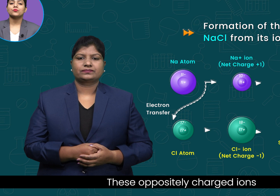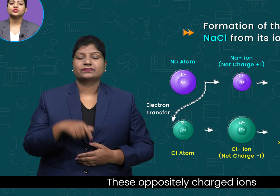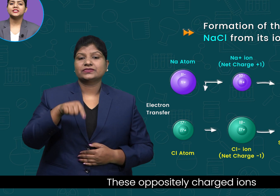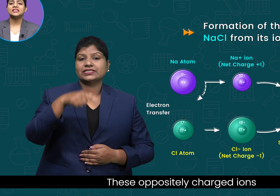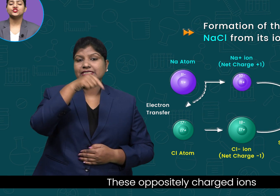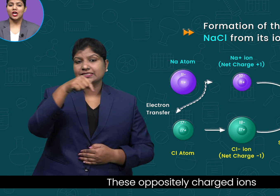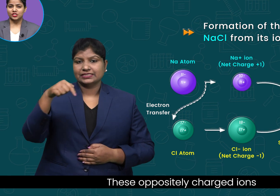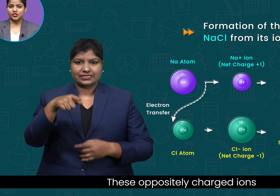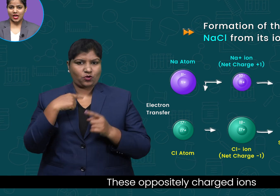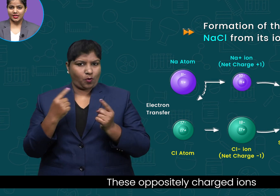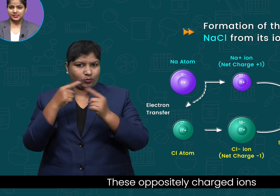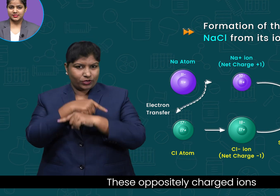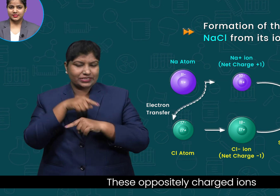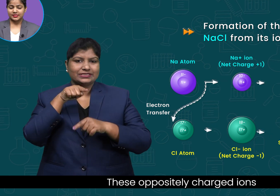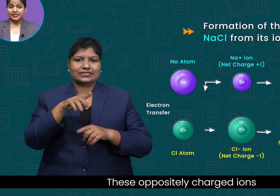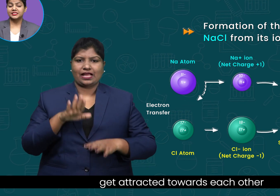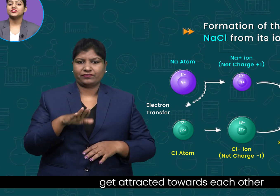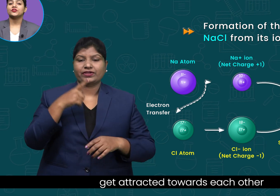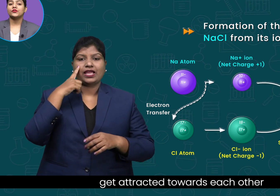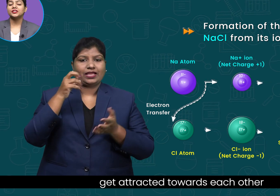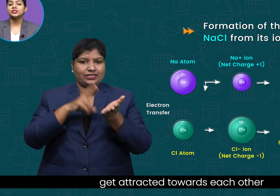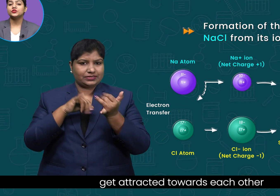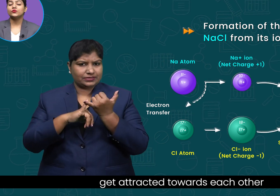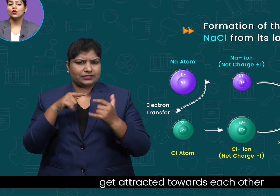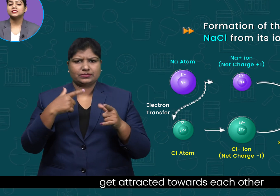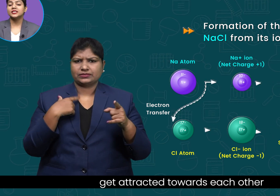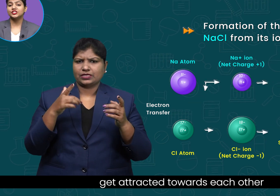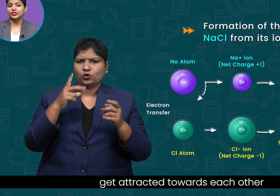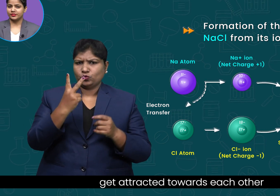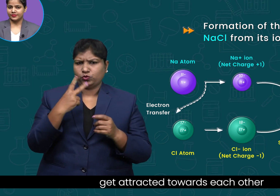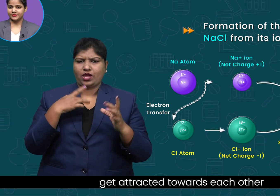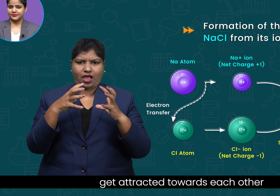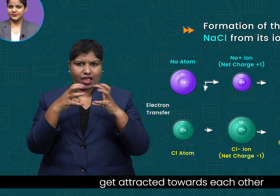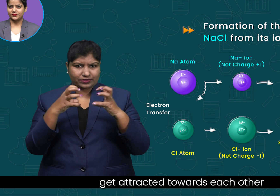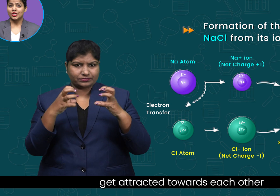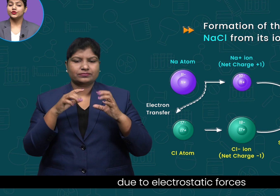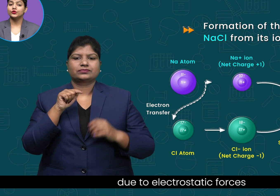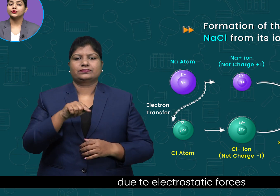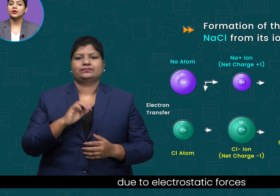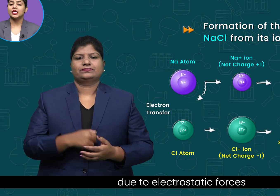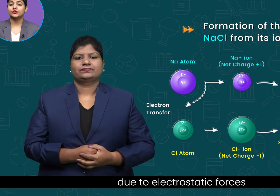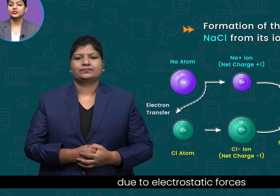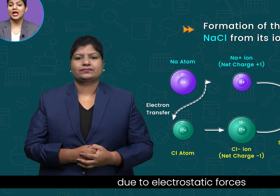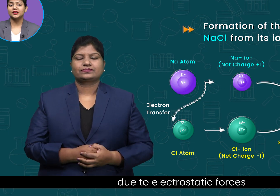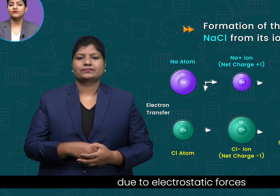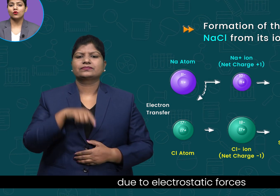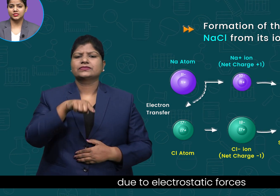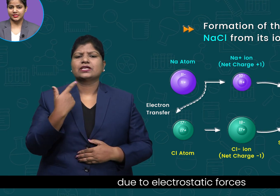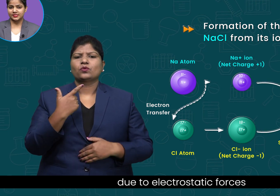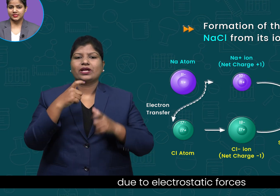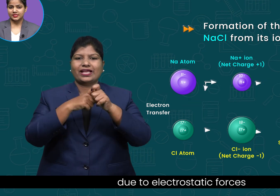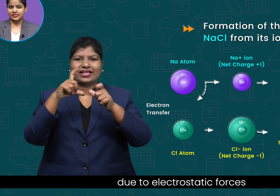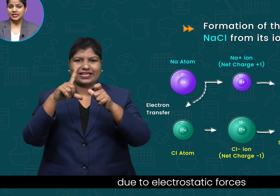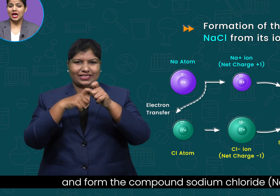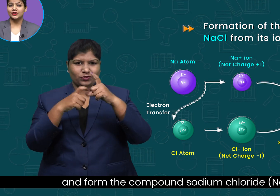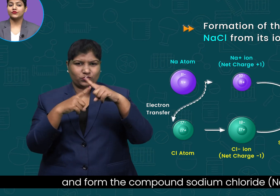These oppositely charged ions get attracted towards each other due to electrostatic